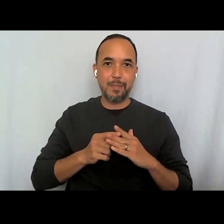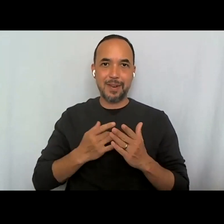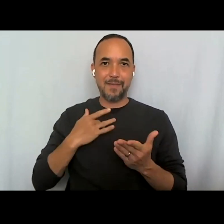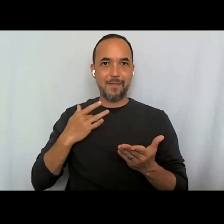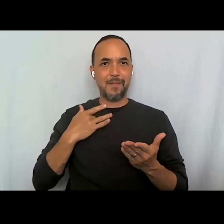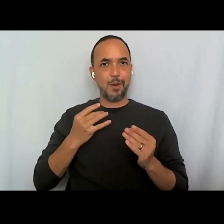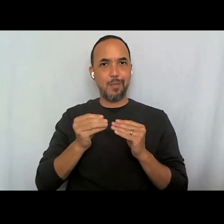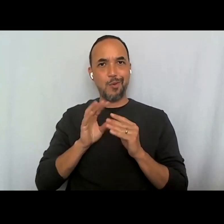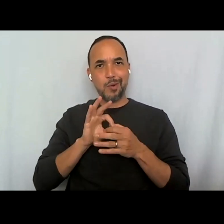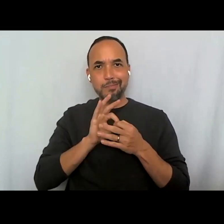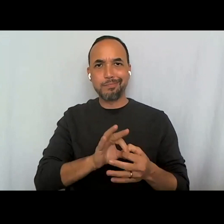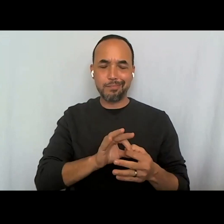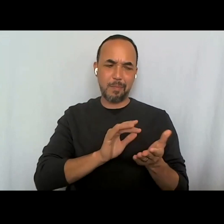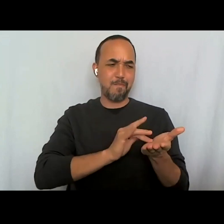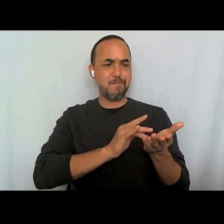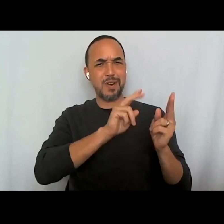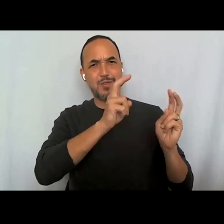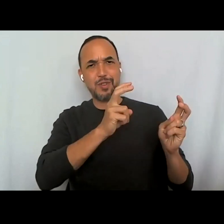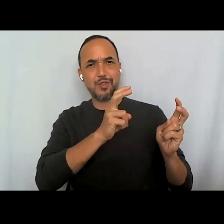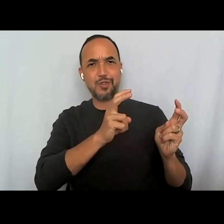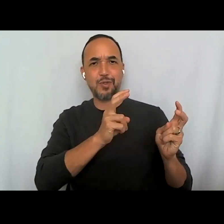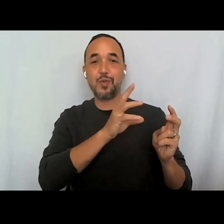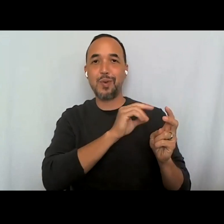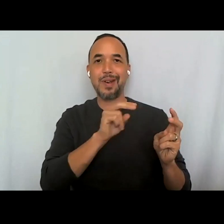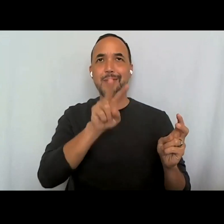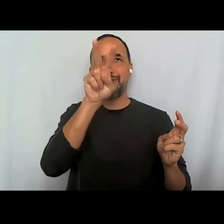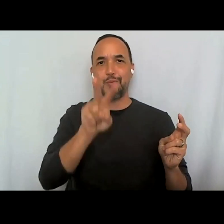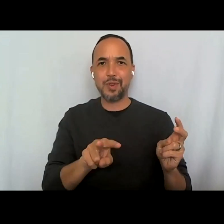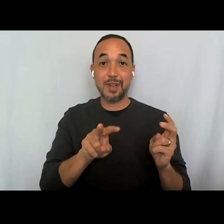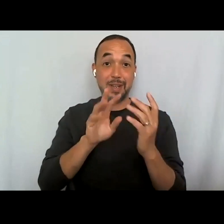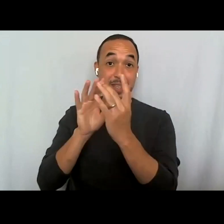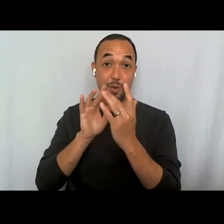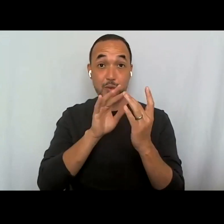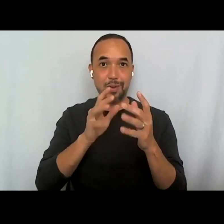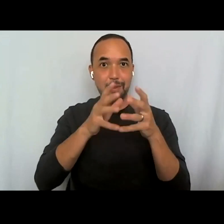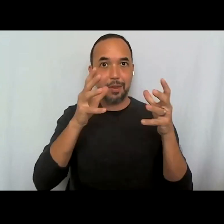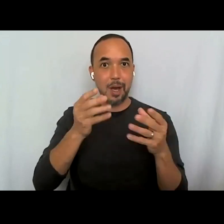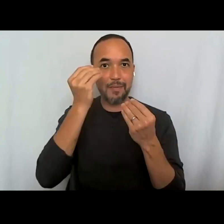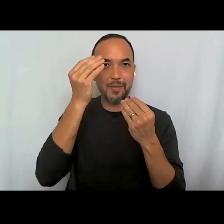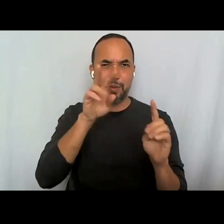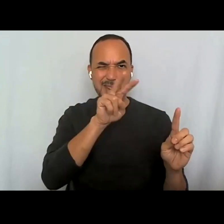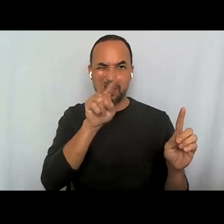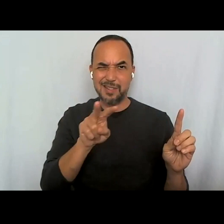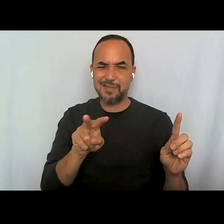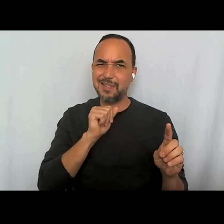issue. And looking online, there's actually a lot of information that's incomplete,